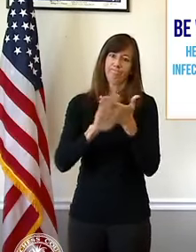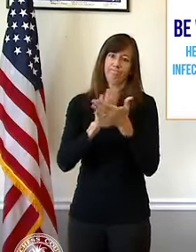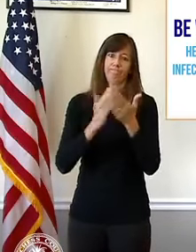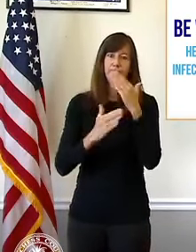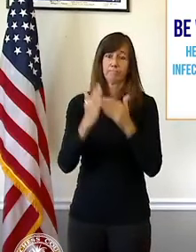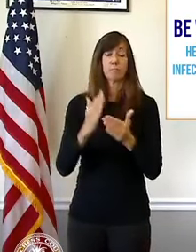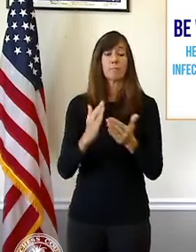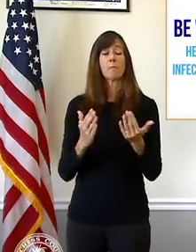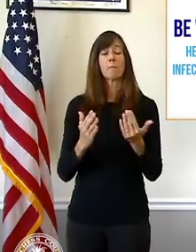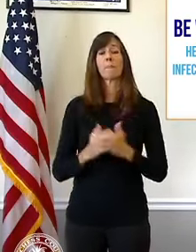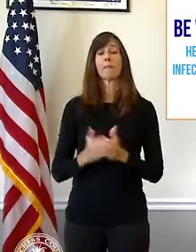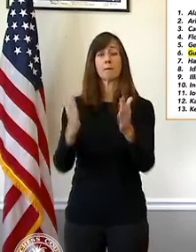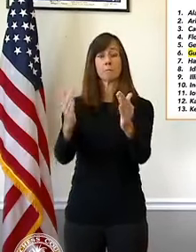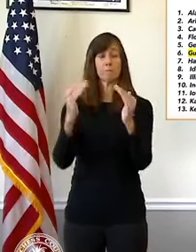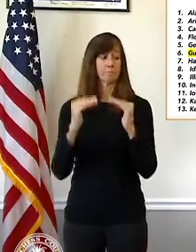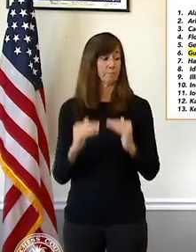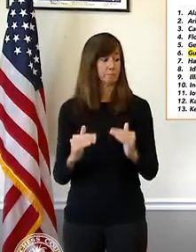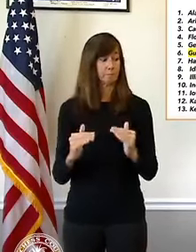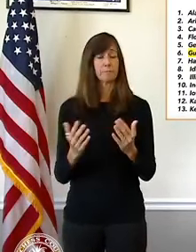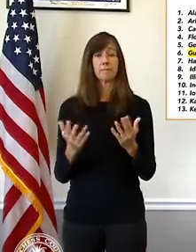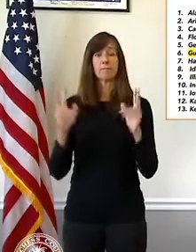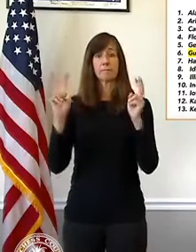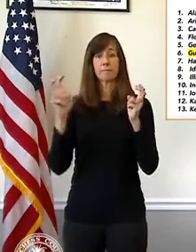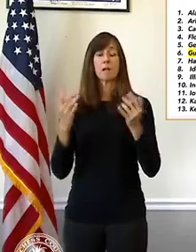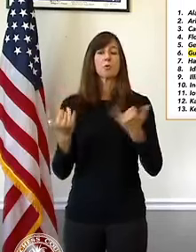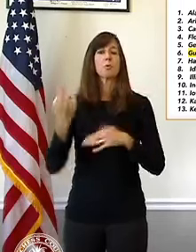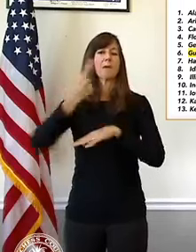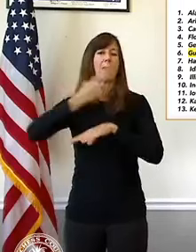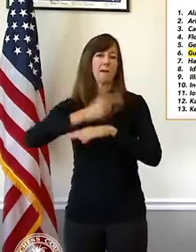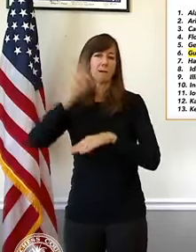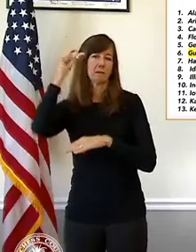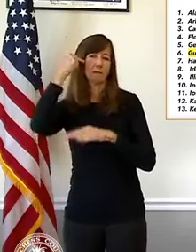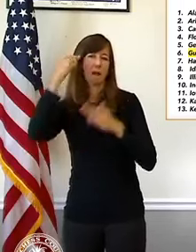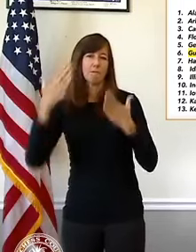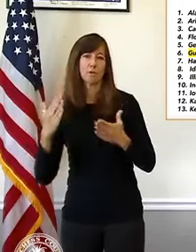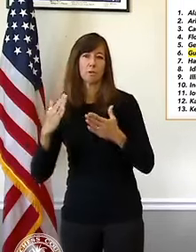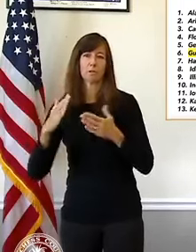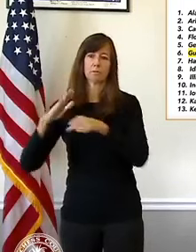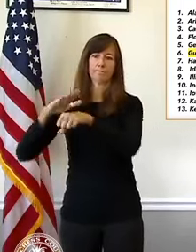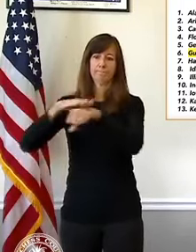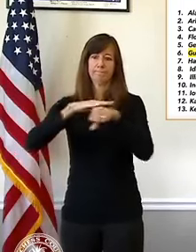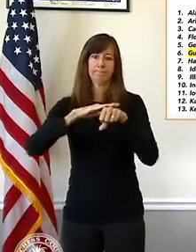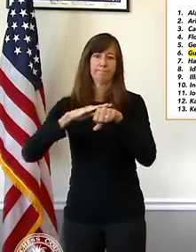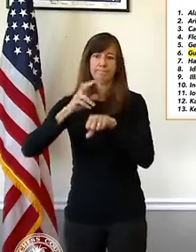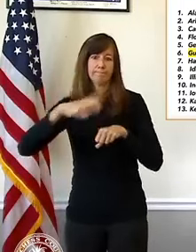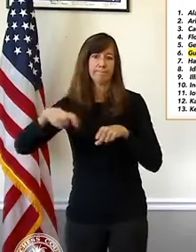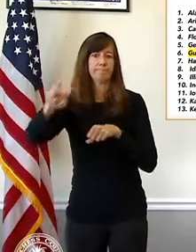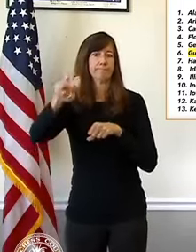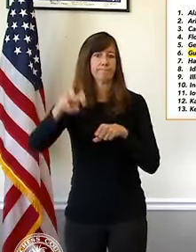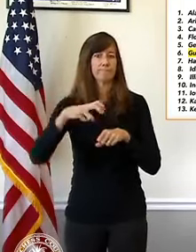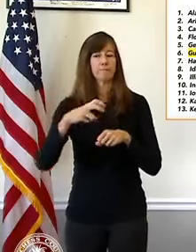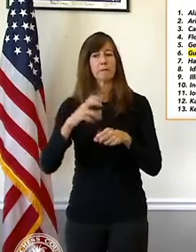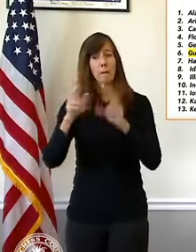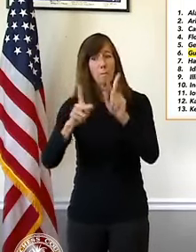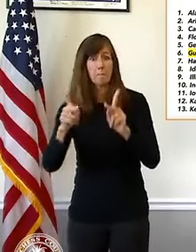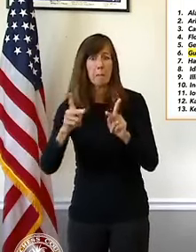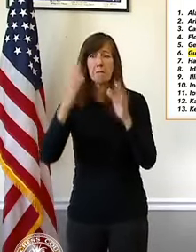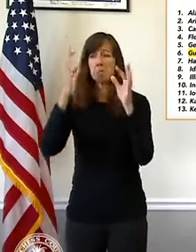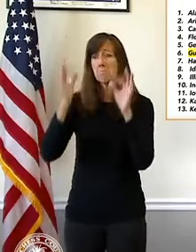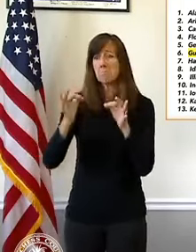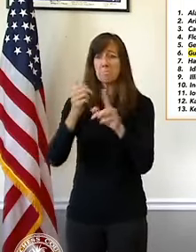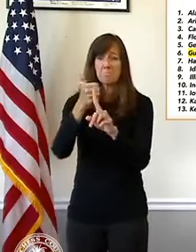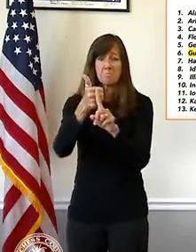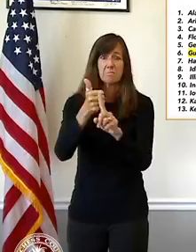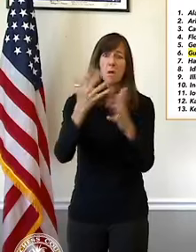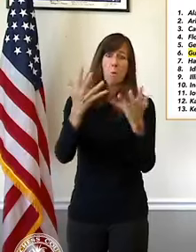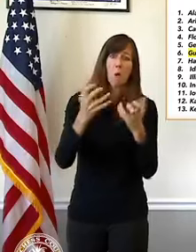announced some changes to the travel advisory. We want you to be aware, and again, I know that people choose to follow this or not, but we are asking you to follow the